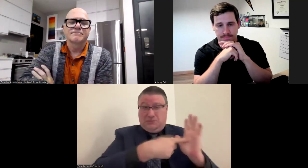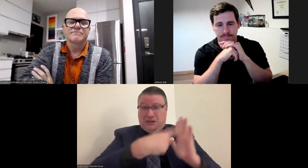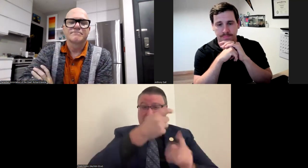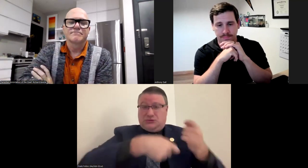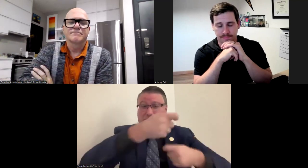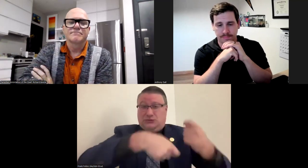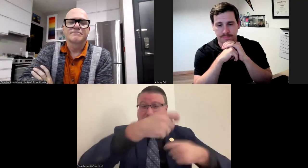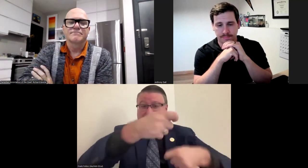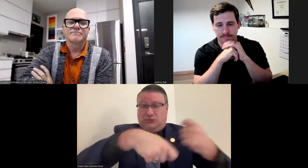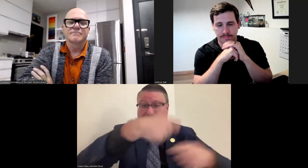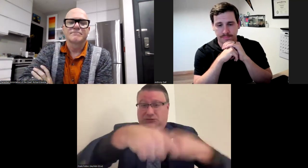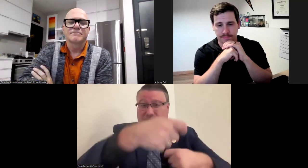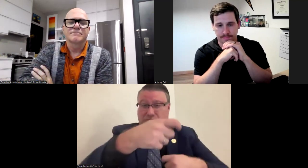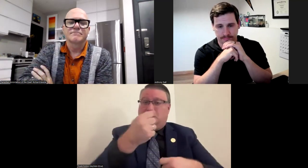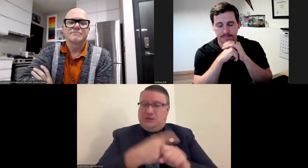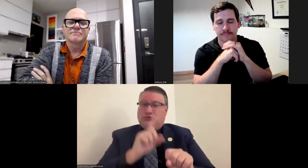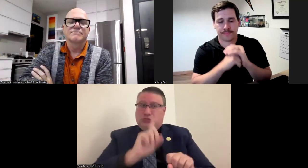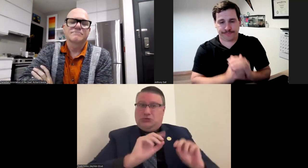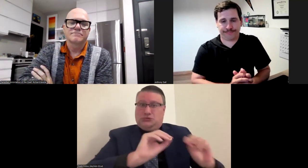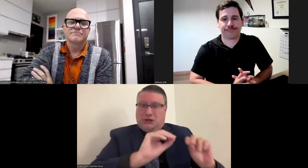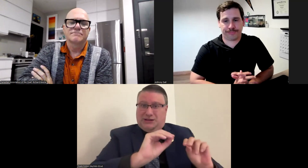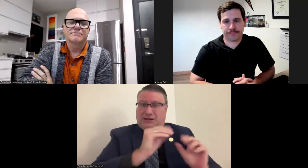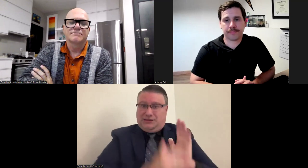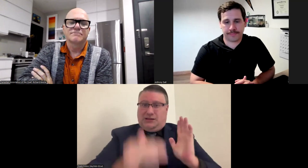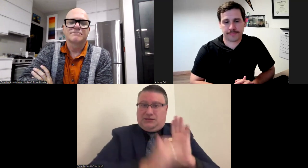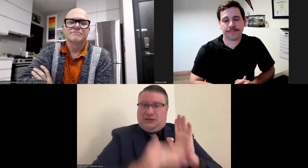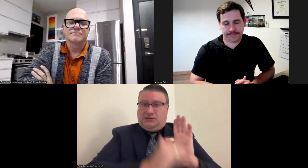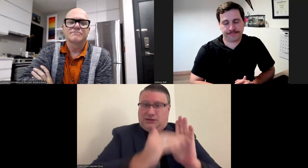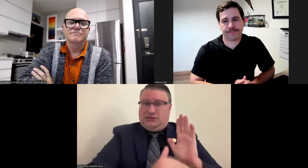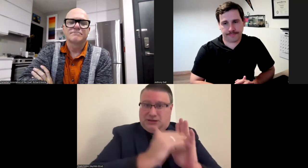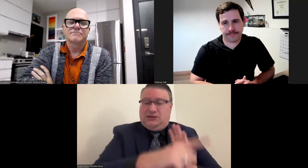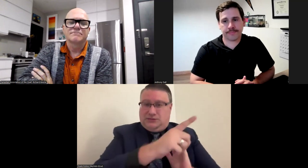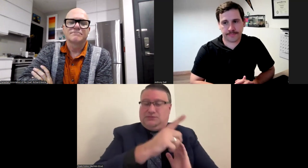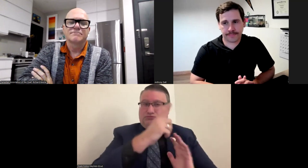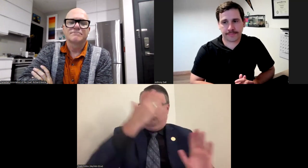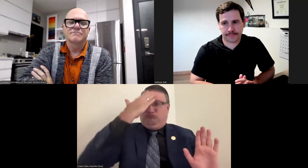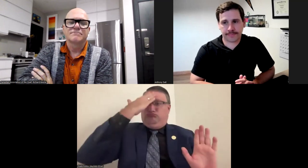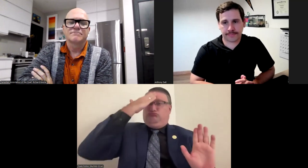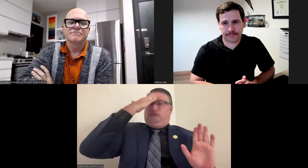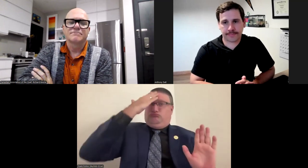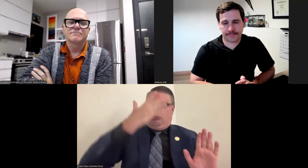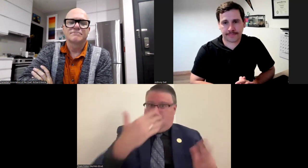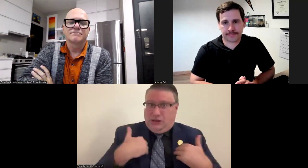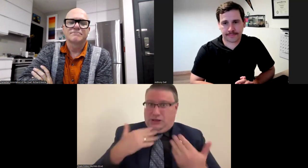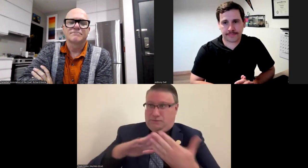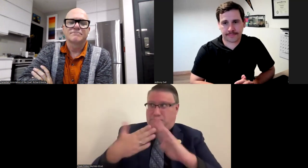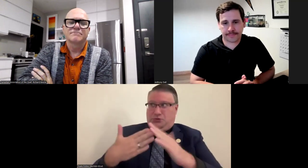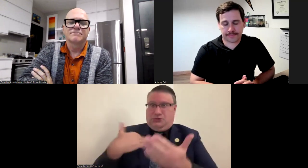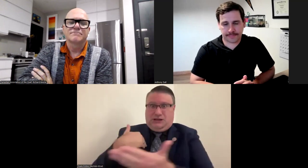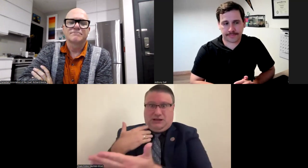So it's really important that that information be shared on an ongoing basis, because these professionals also have turnover and someone new comes in